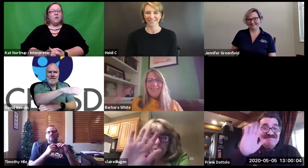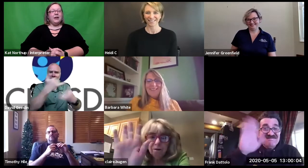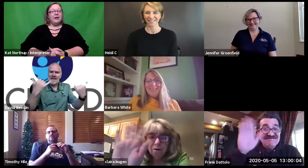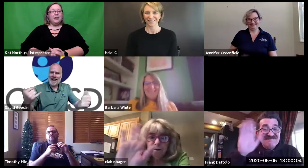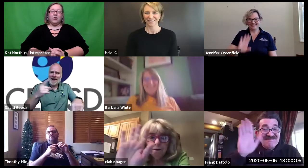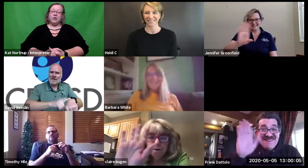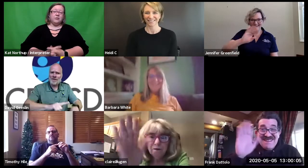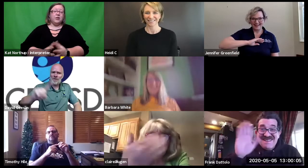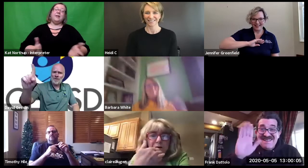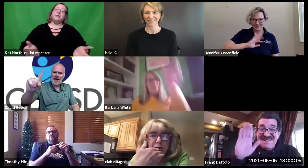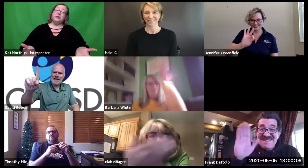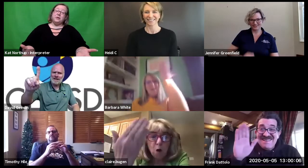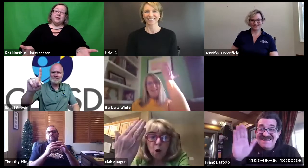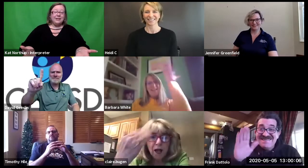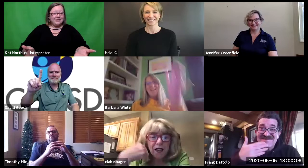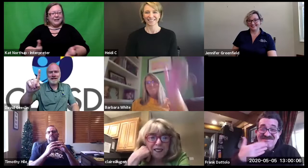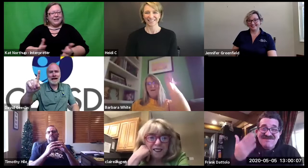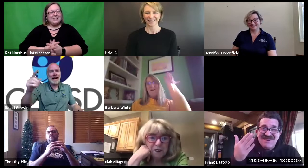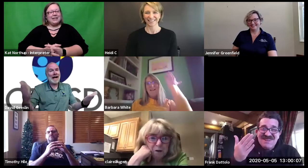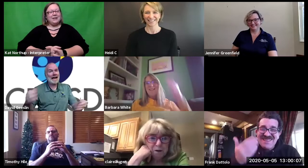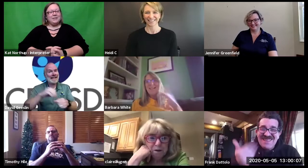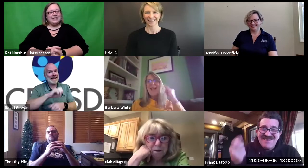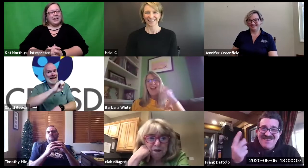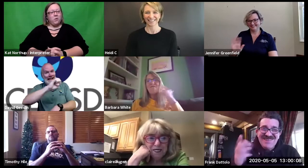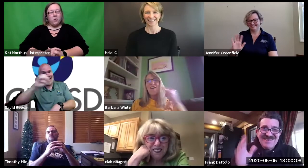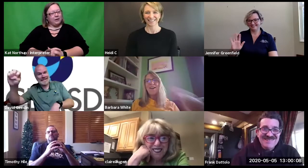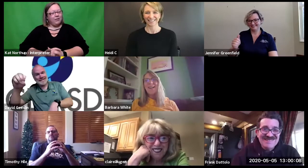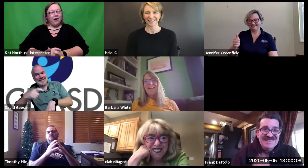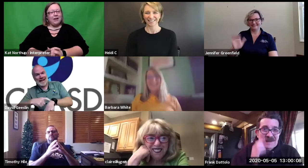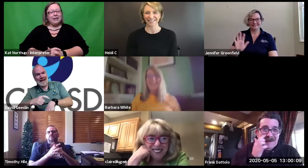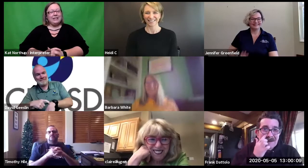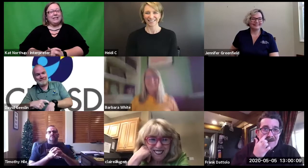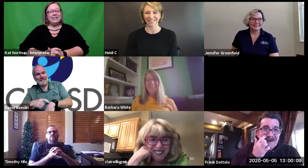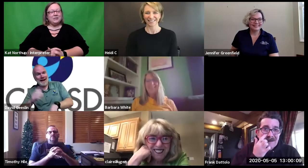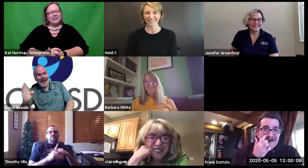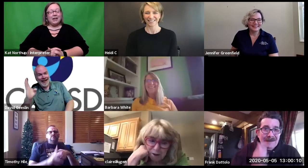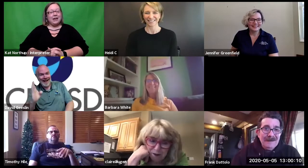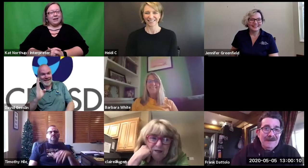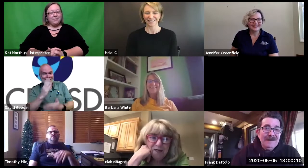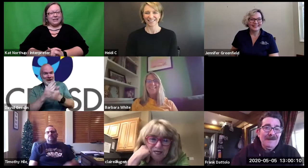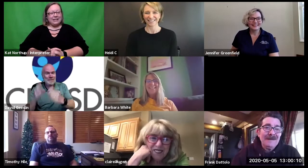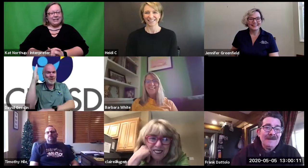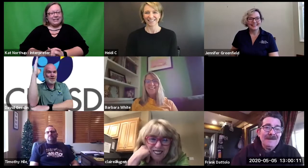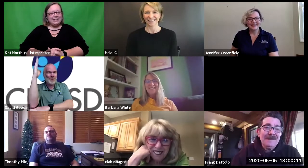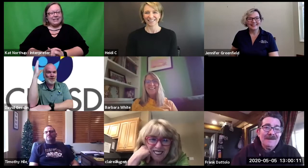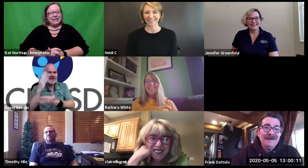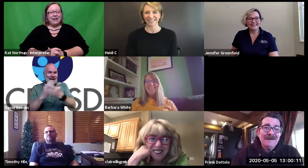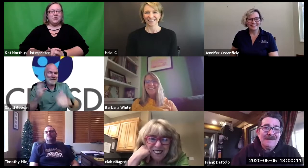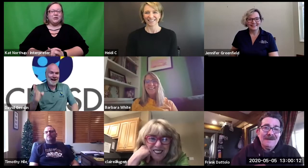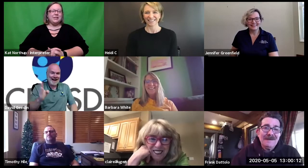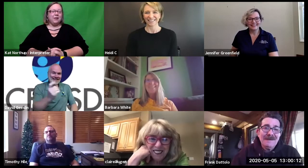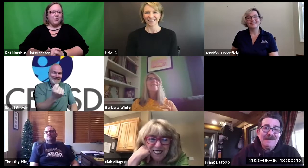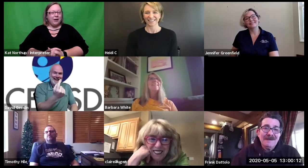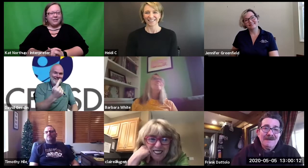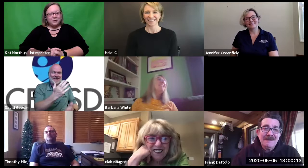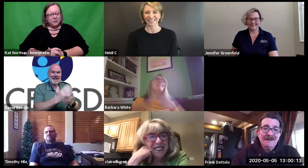Good morning or good afternoon. I guess time is now 1 o'clock Eastern time at least. I'm